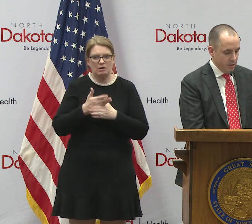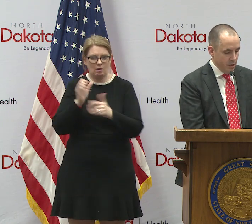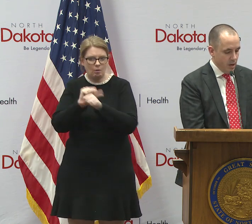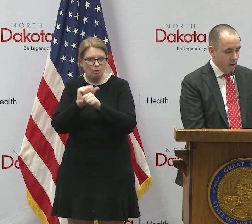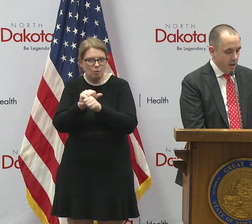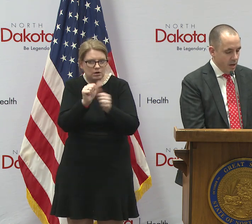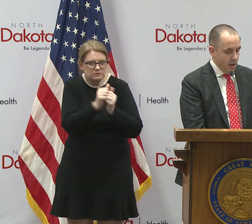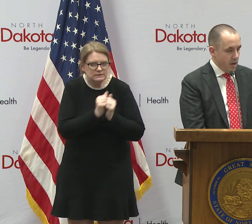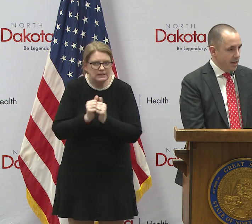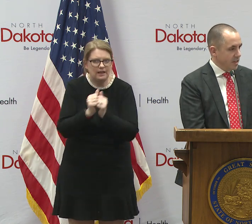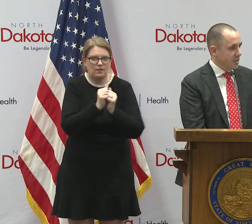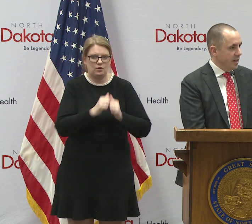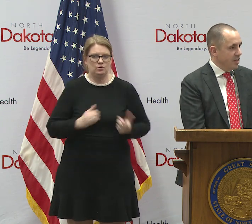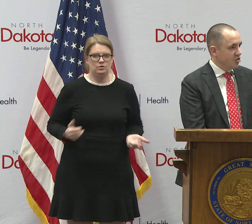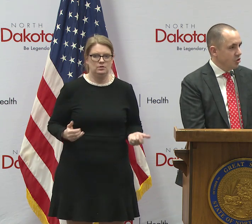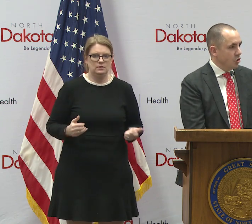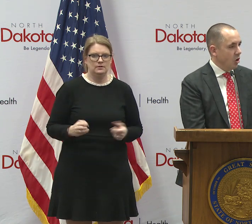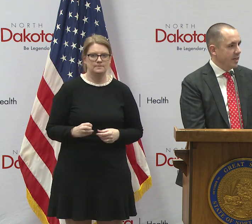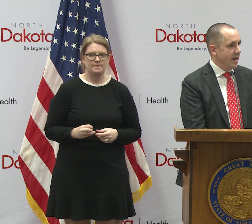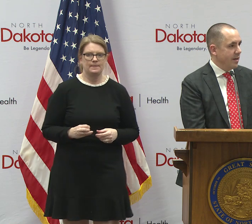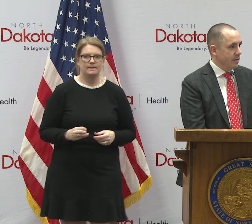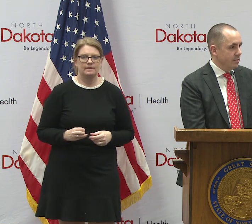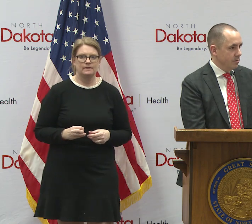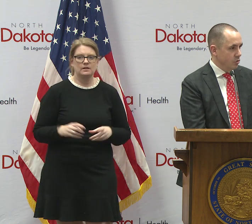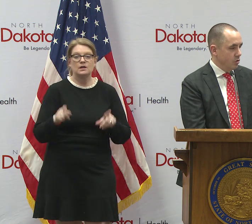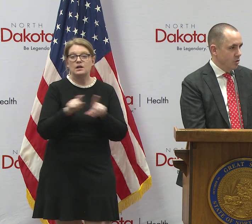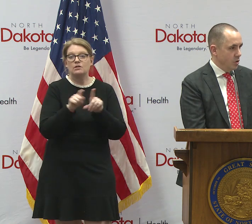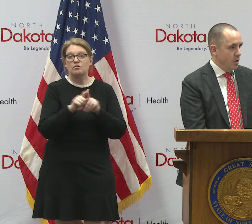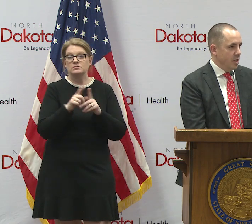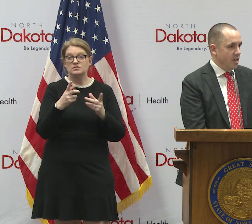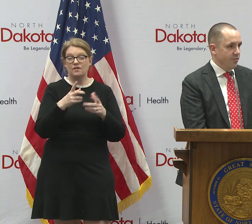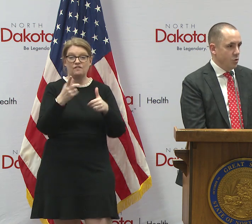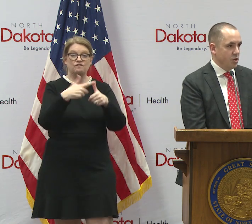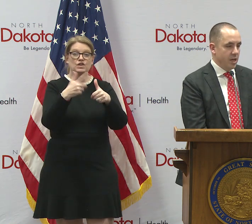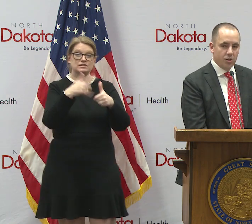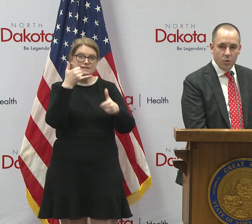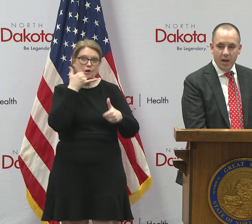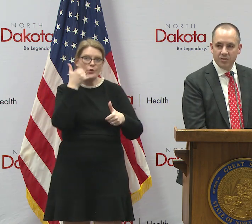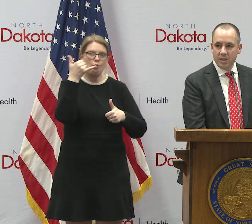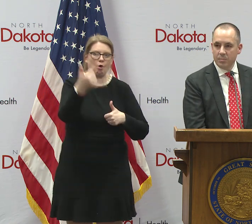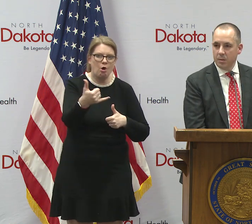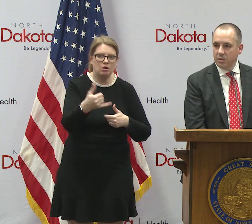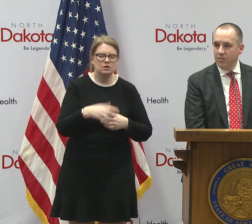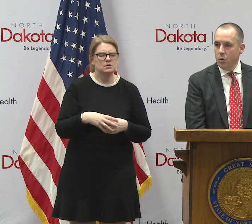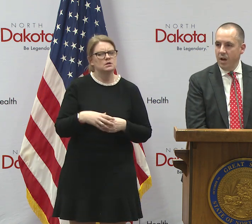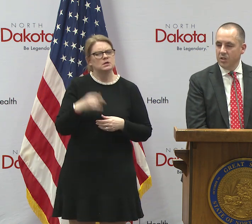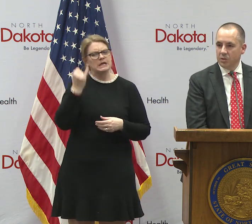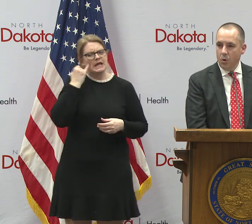this. Next thing is calling ahead. If you think you have